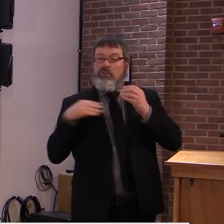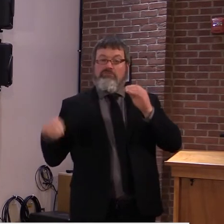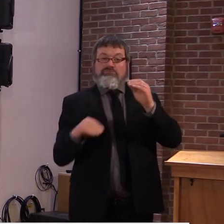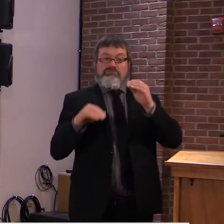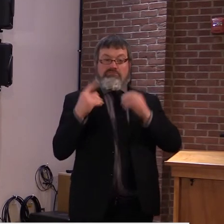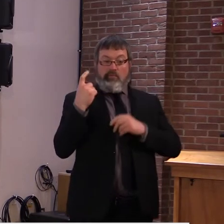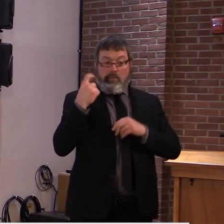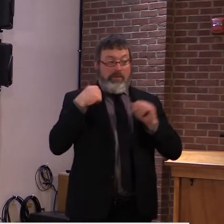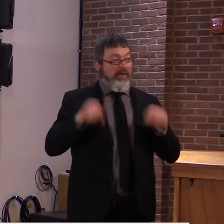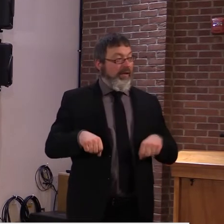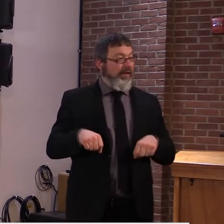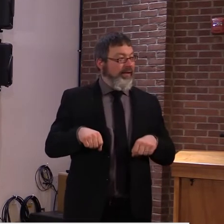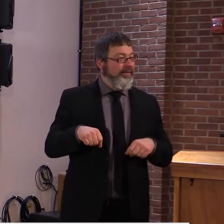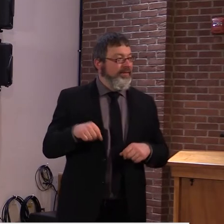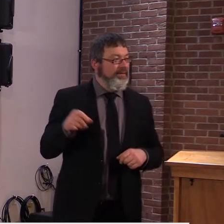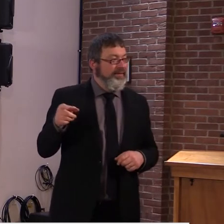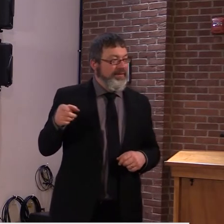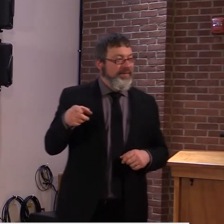Tom, the Vermont Standard.